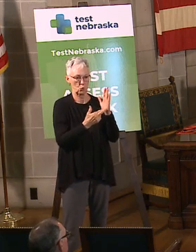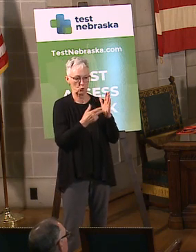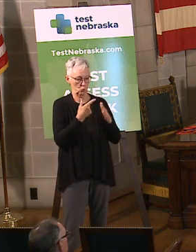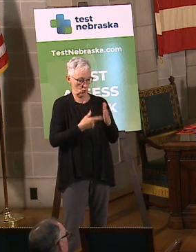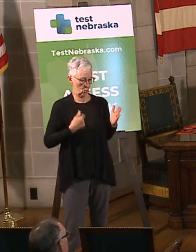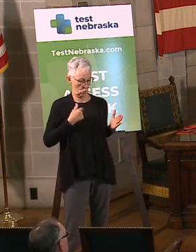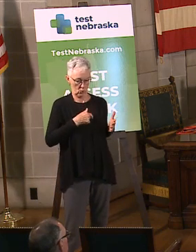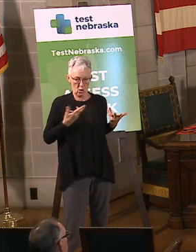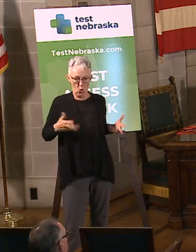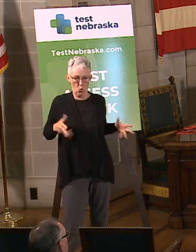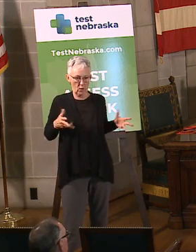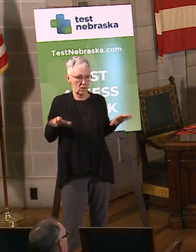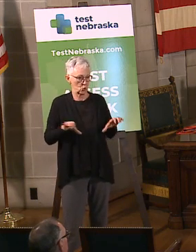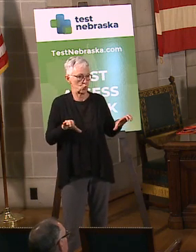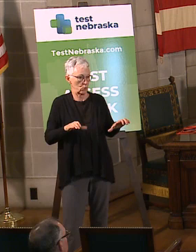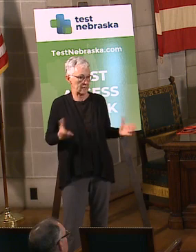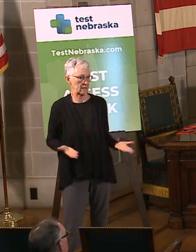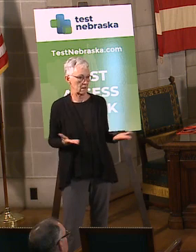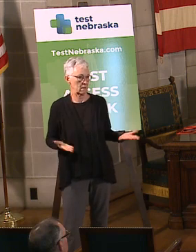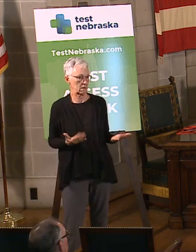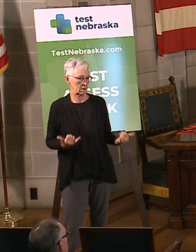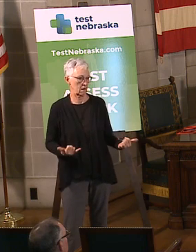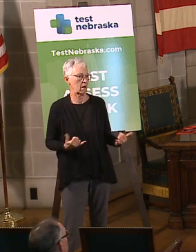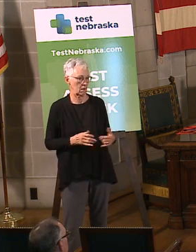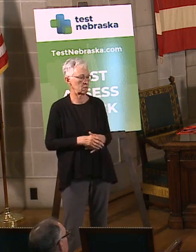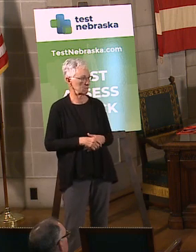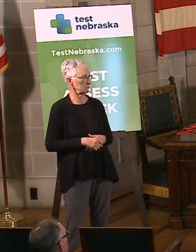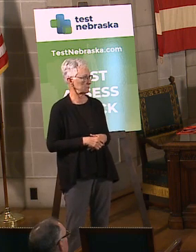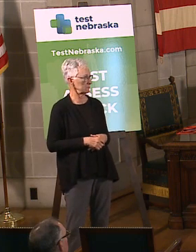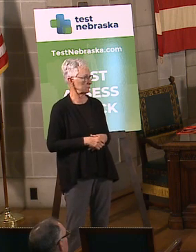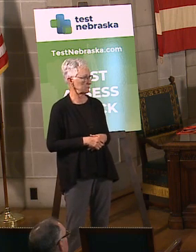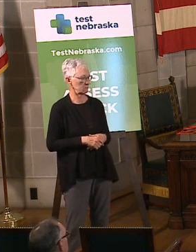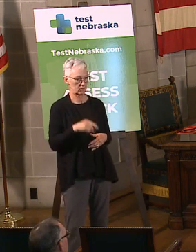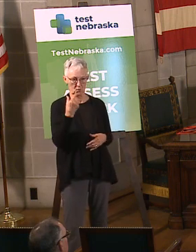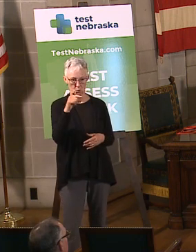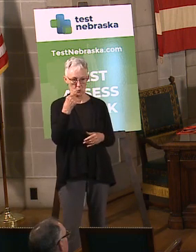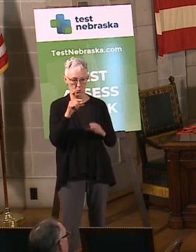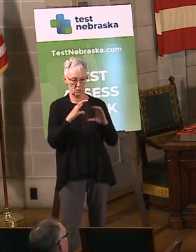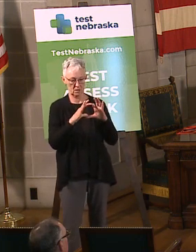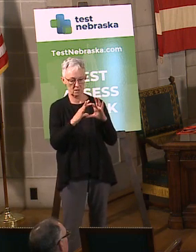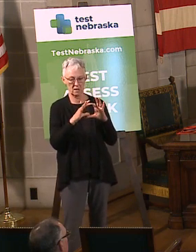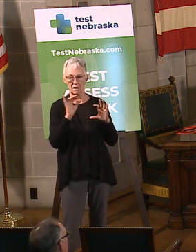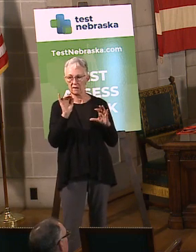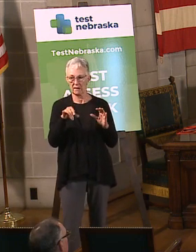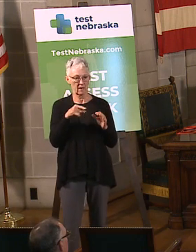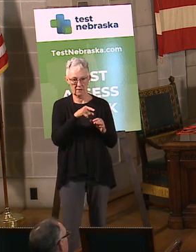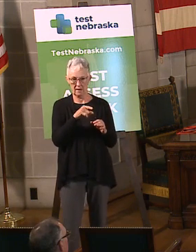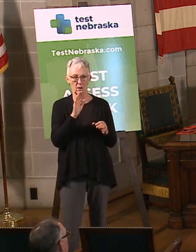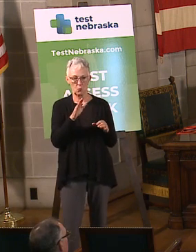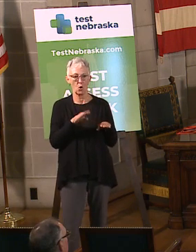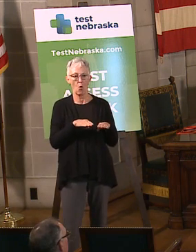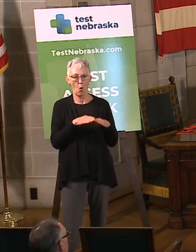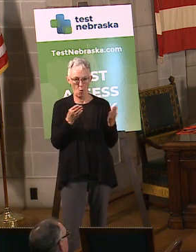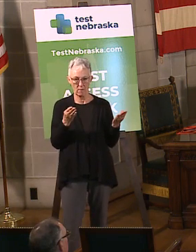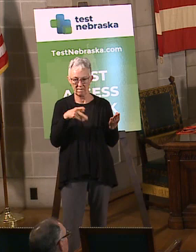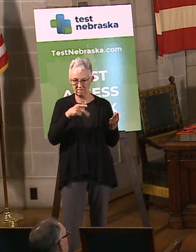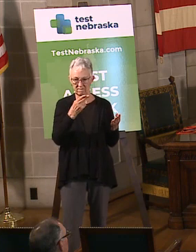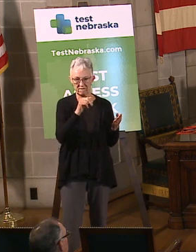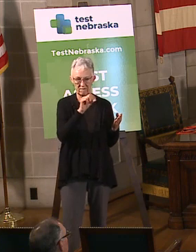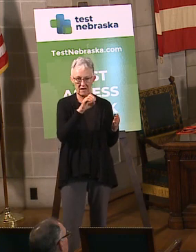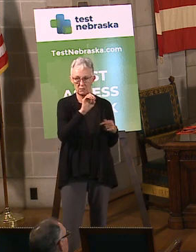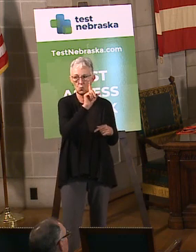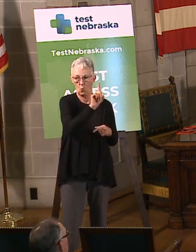currently doing in just about every place else in the rest of the state. So the green will be phase 1, which is what we're in right